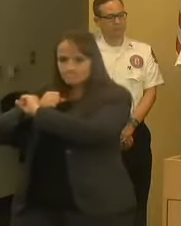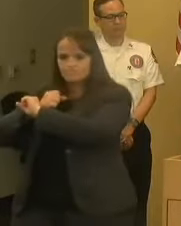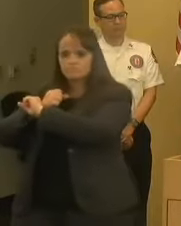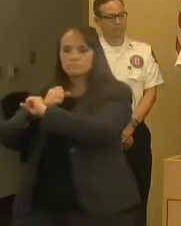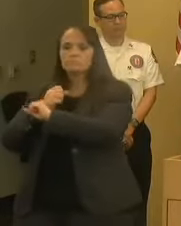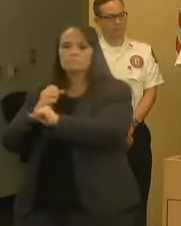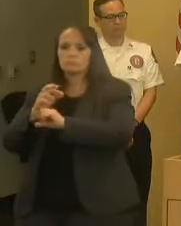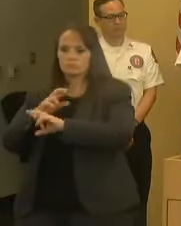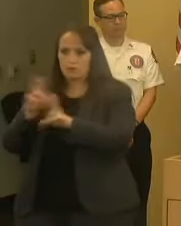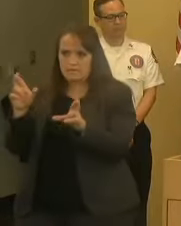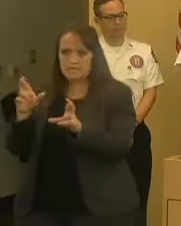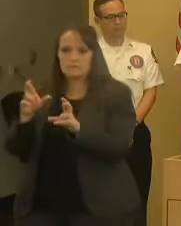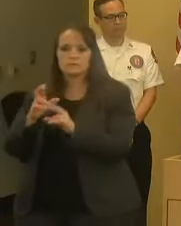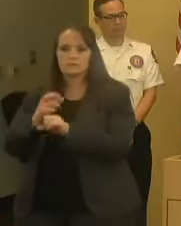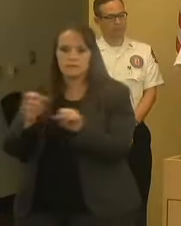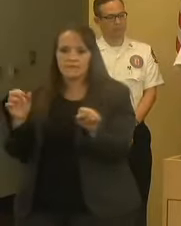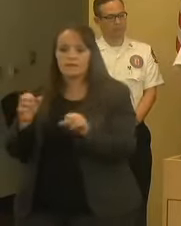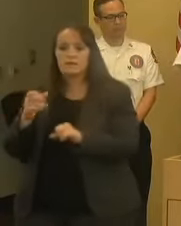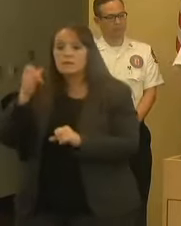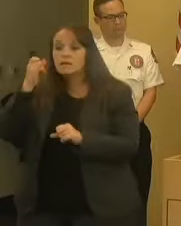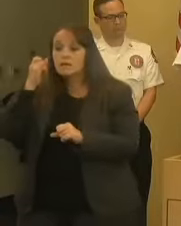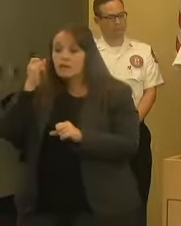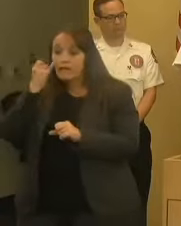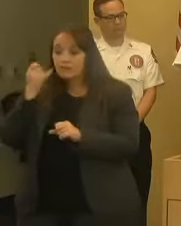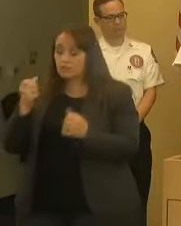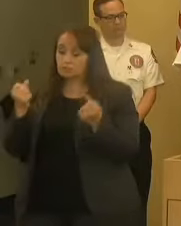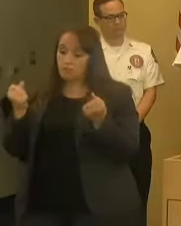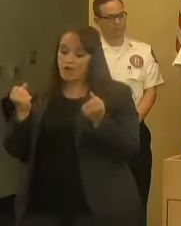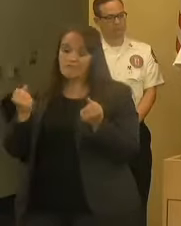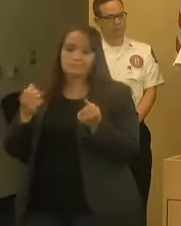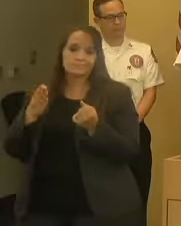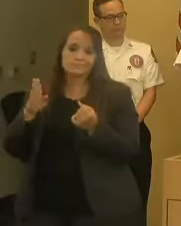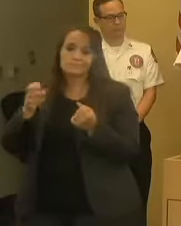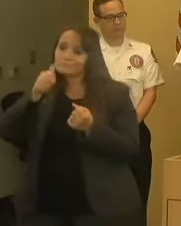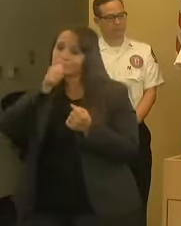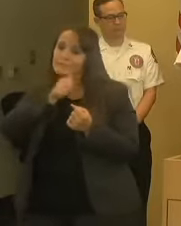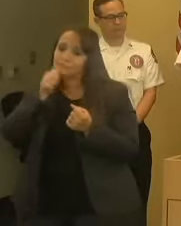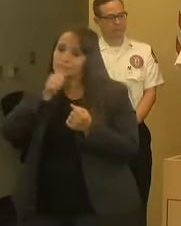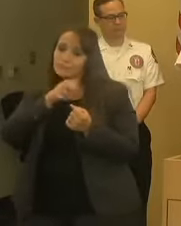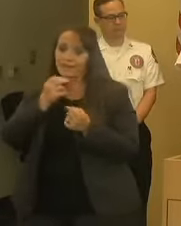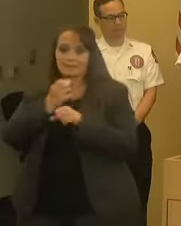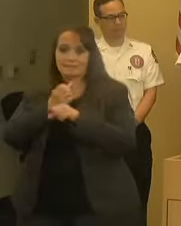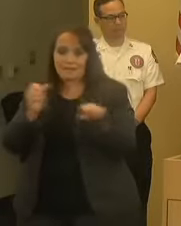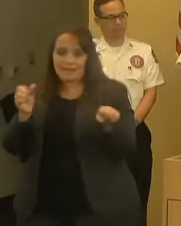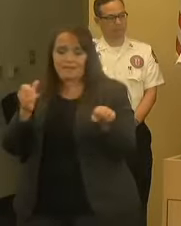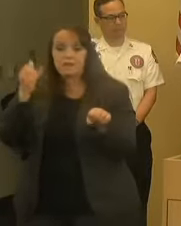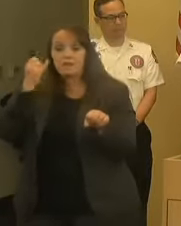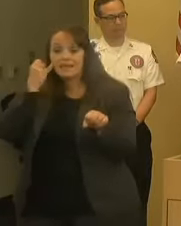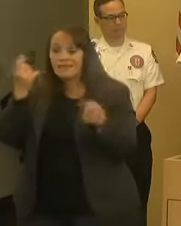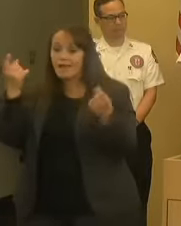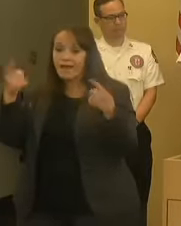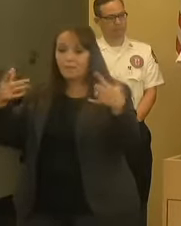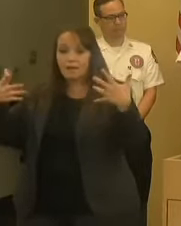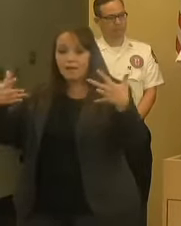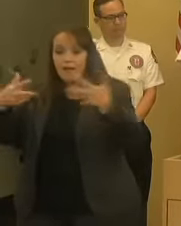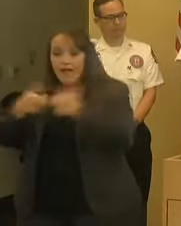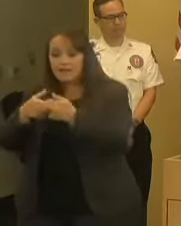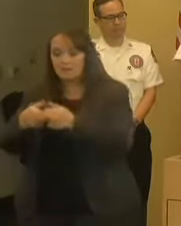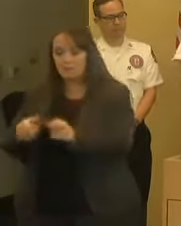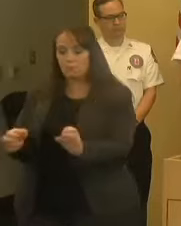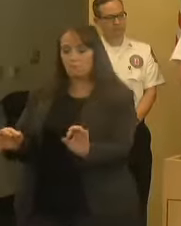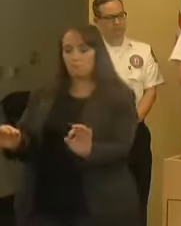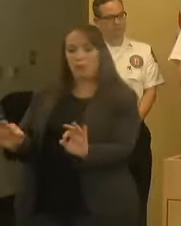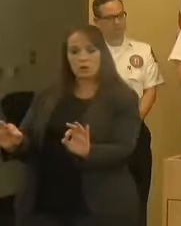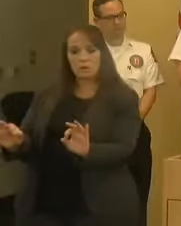traveling, please exercise patience and use caution. Reminder, if you're in an accident and it's minor per